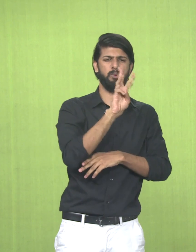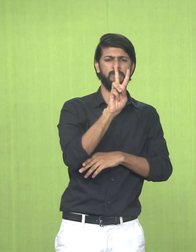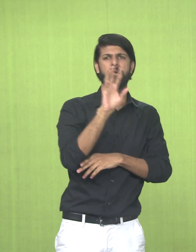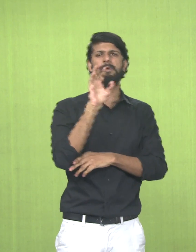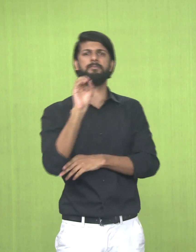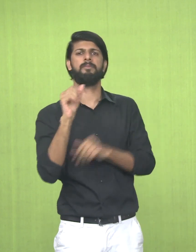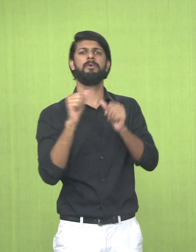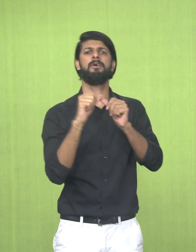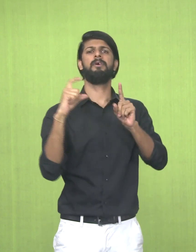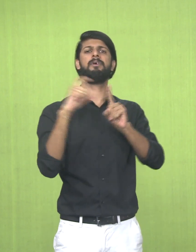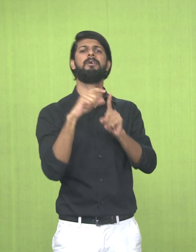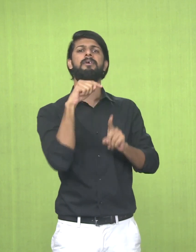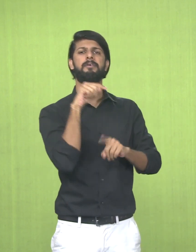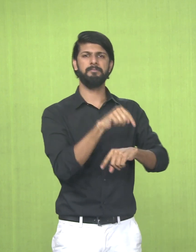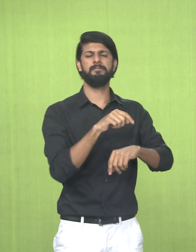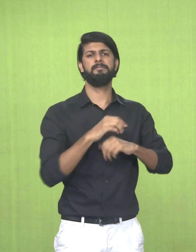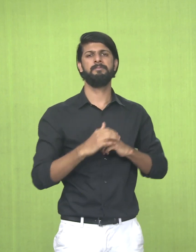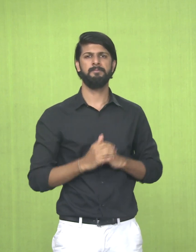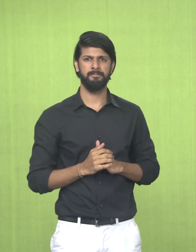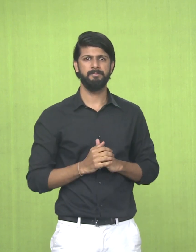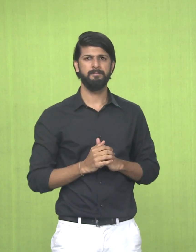approximately in 320 AD.